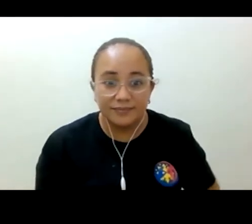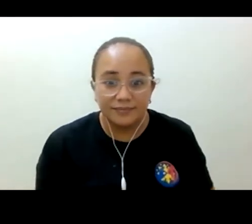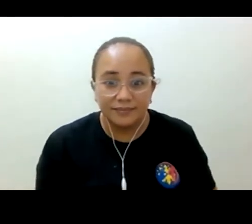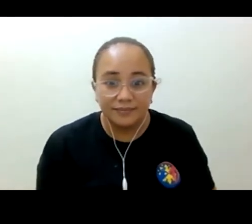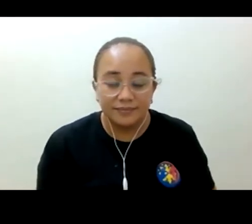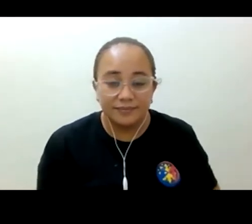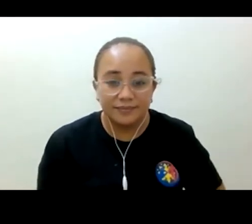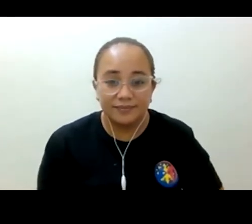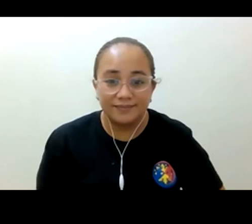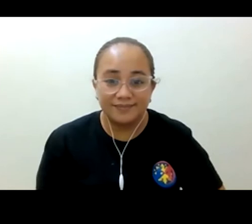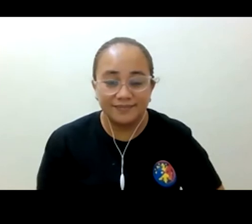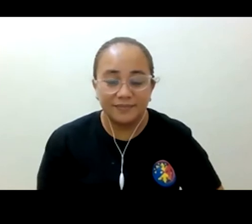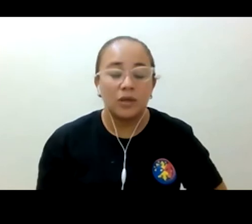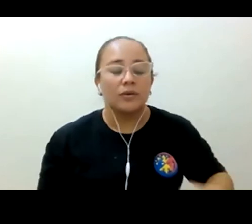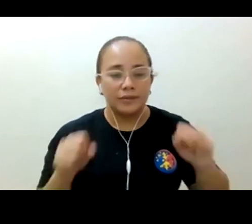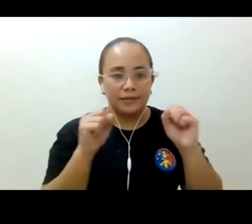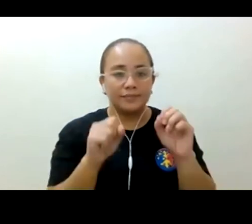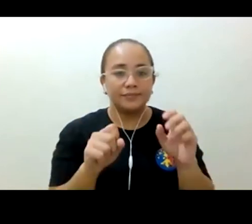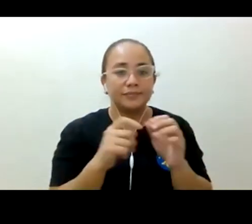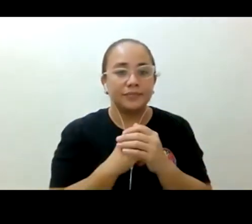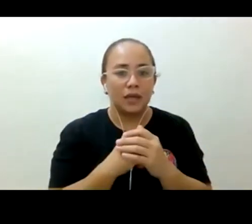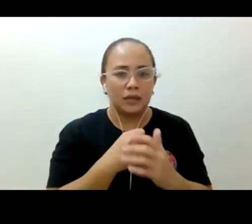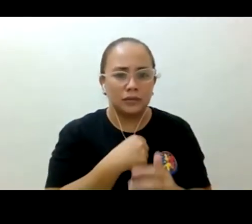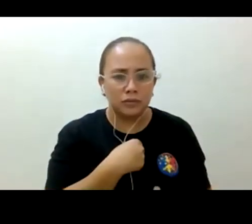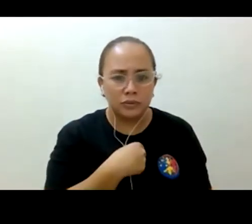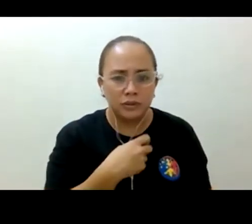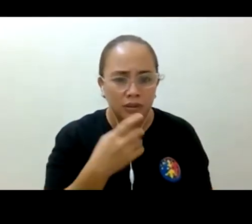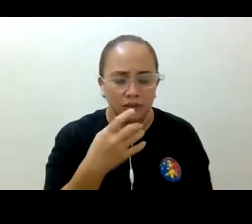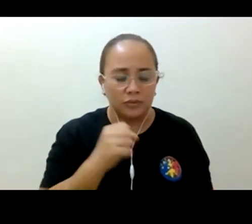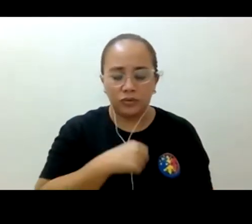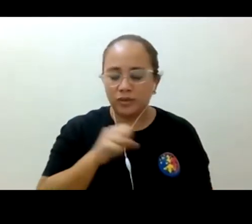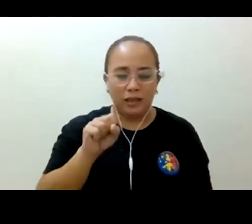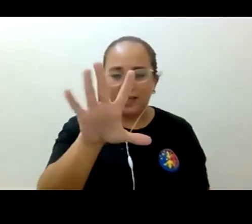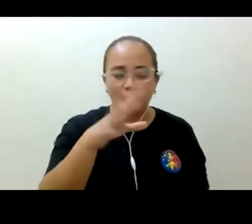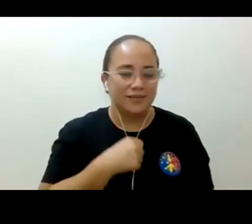Yes, sir. So, sorry, you're not seeing this, are you?